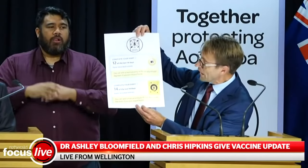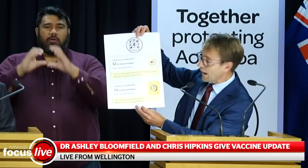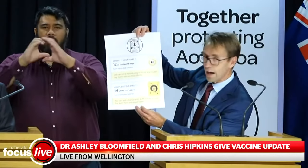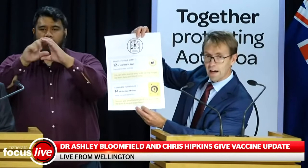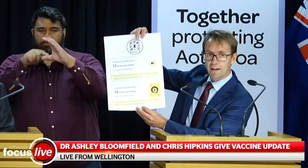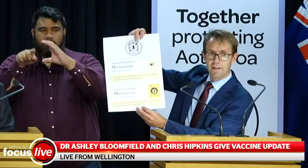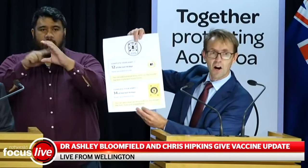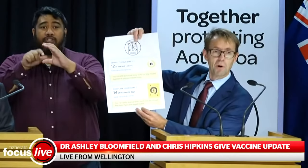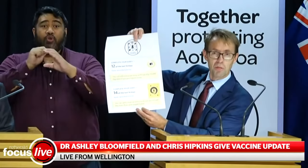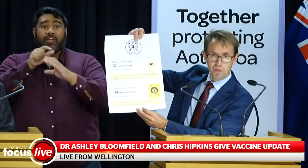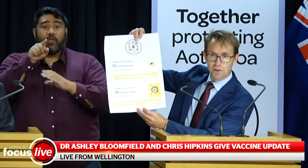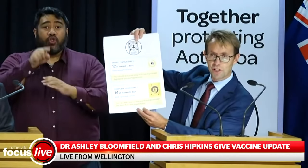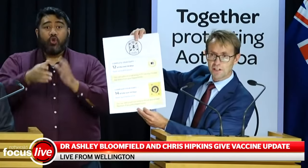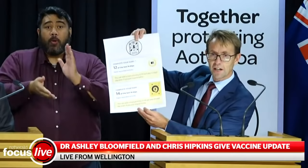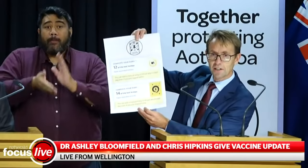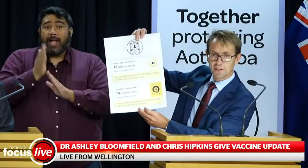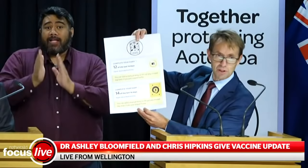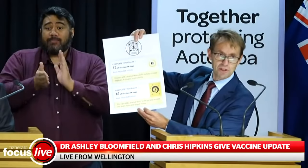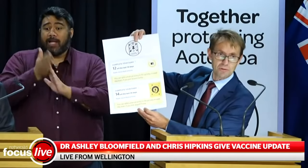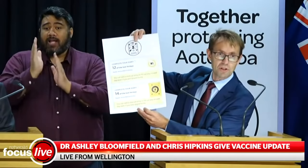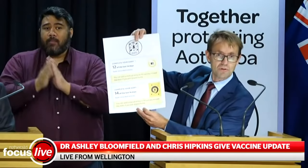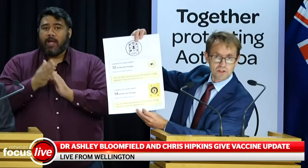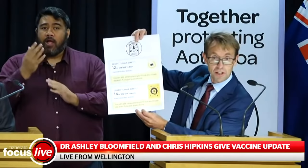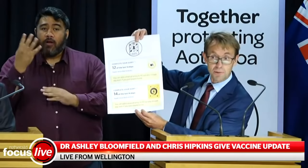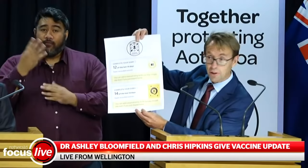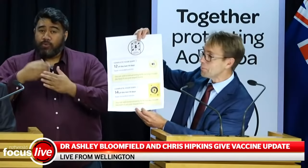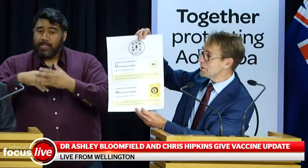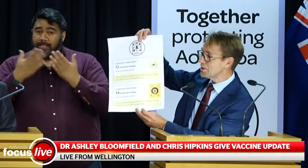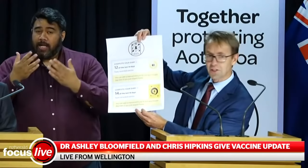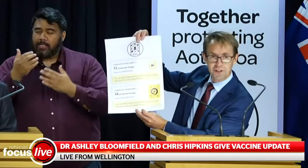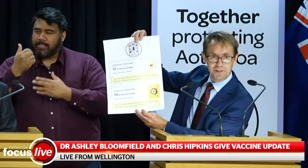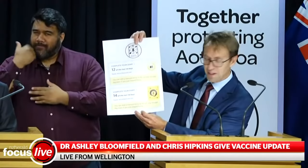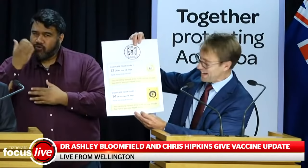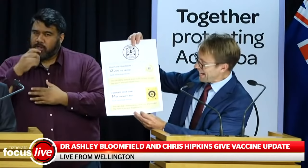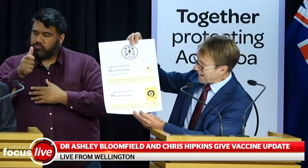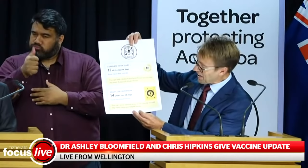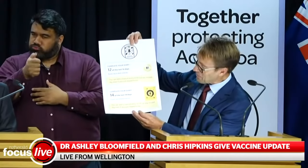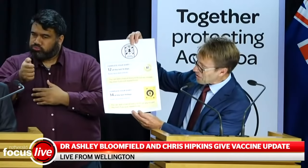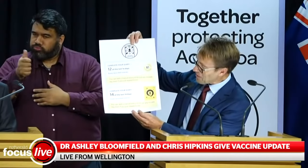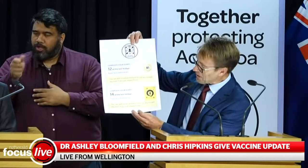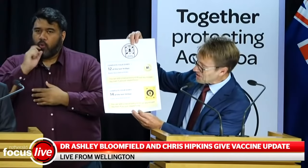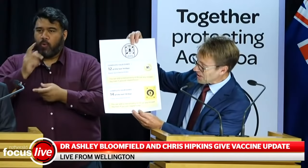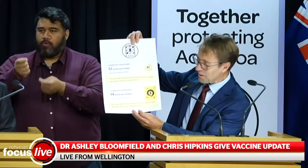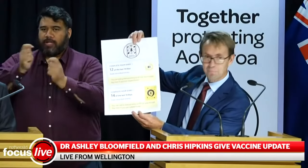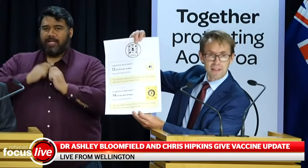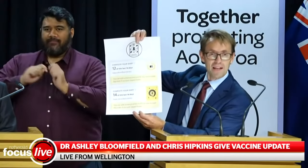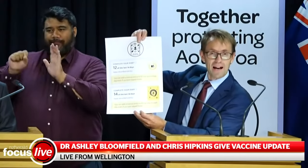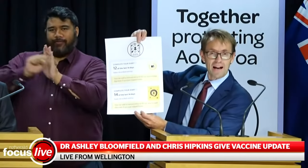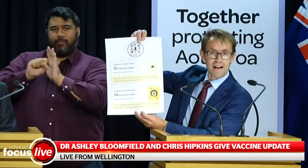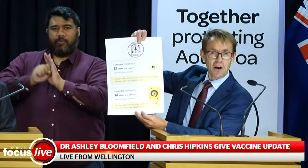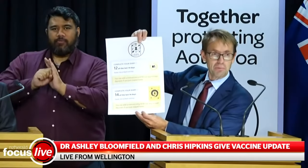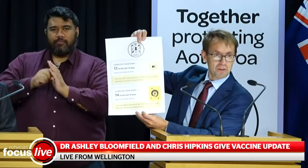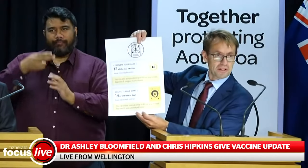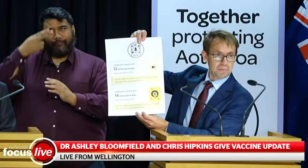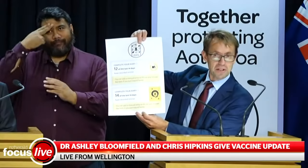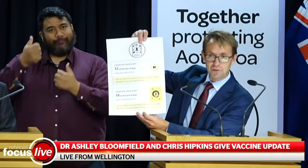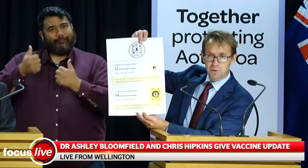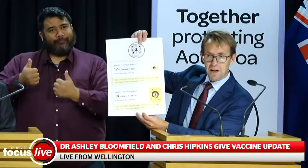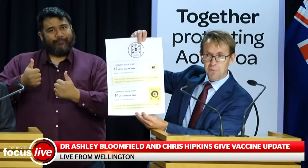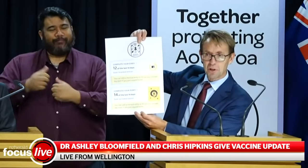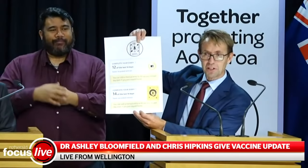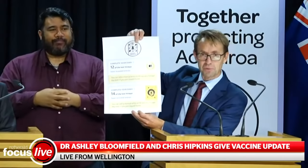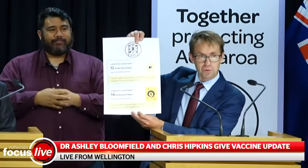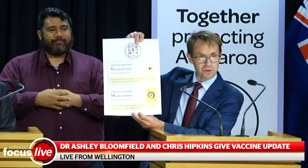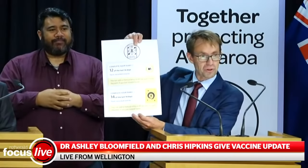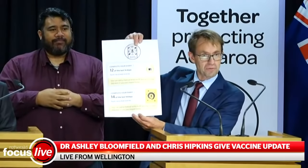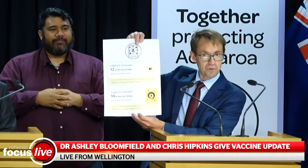I'm on 13 days. The Minister himself can tell you what number he is on. and why, but hopefully many of